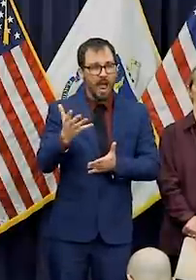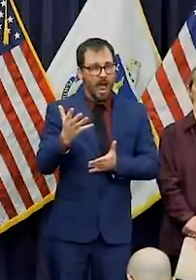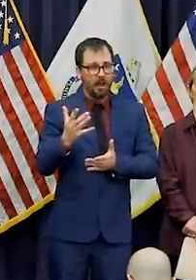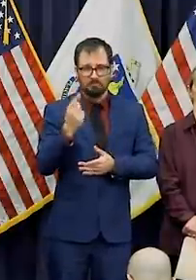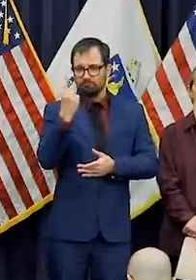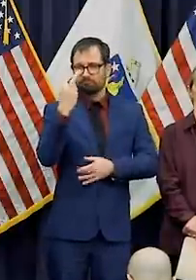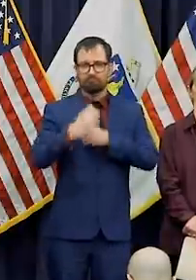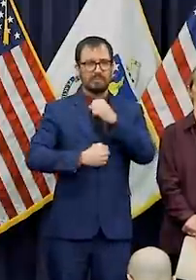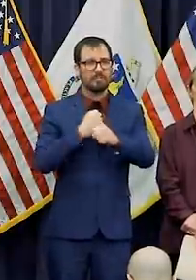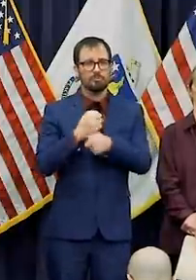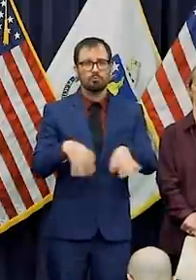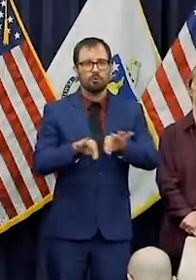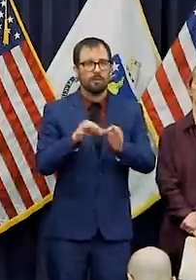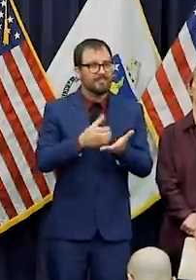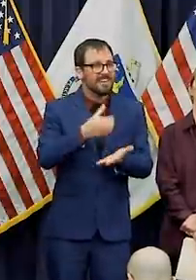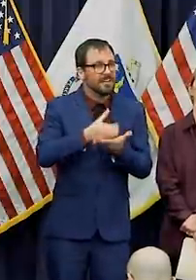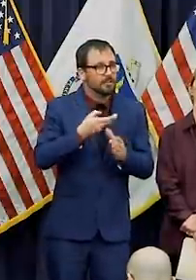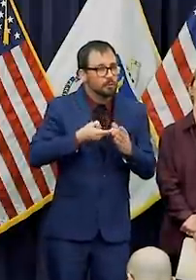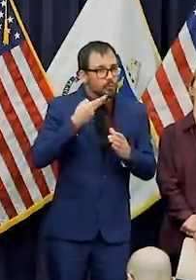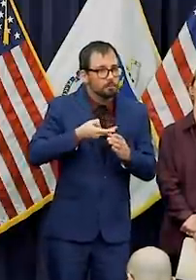advice, visit